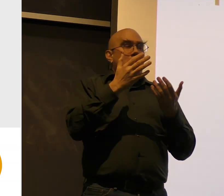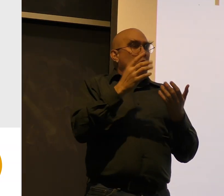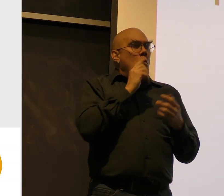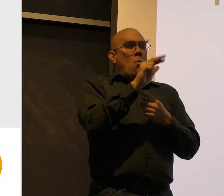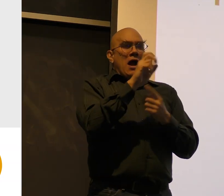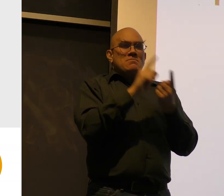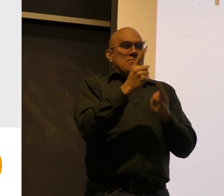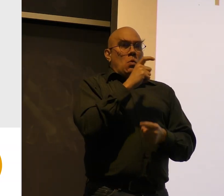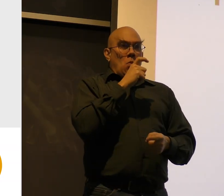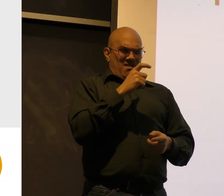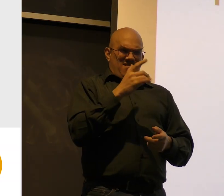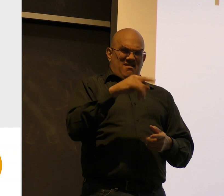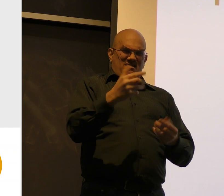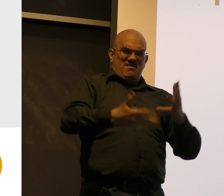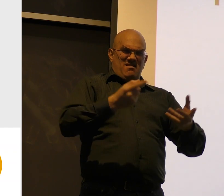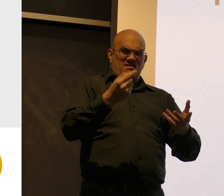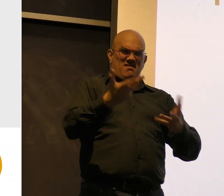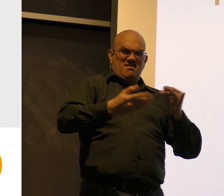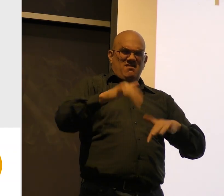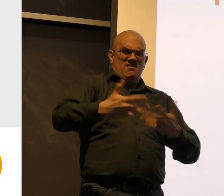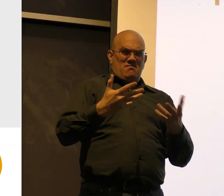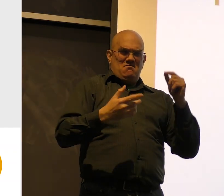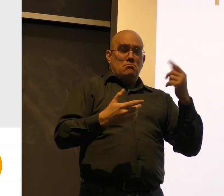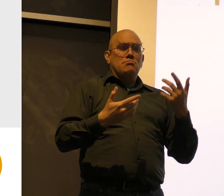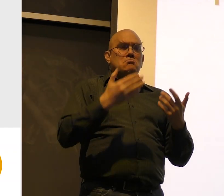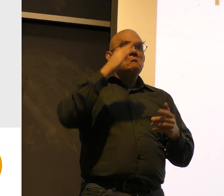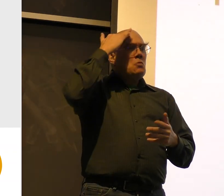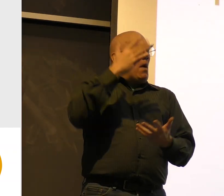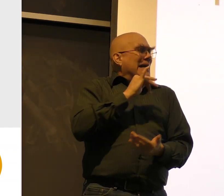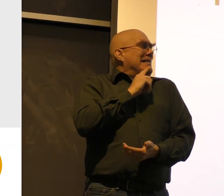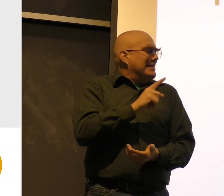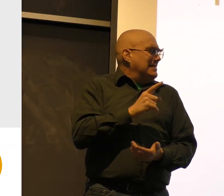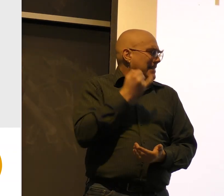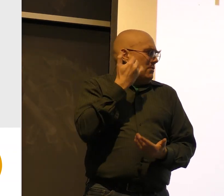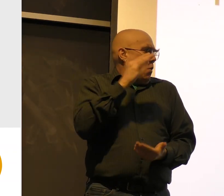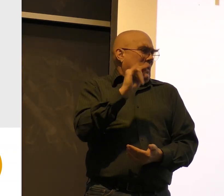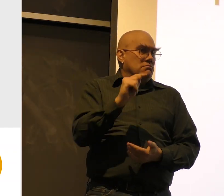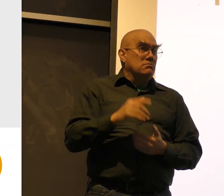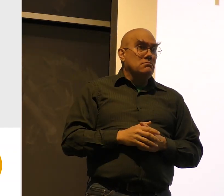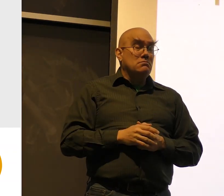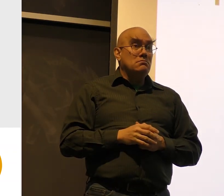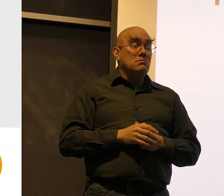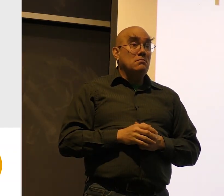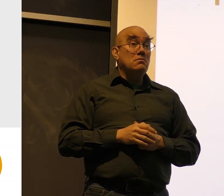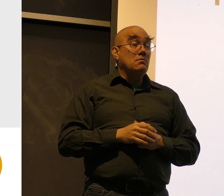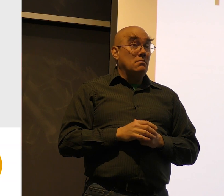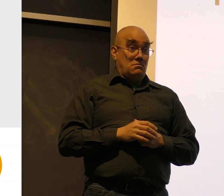look. It's hard to see when people are signing. People at least know what it is, even if they don't understand what